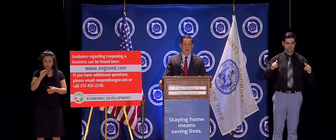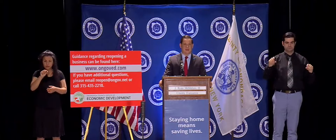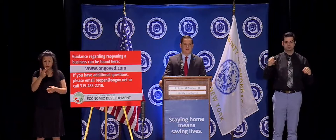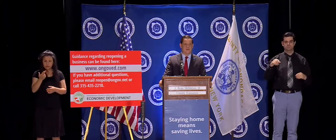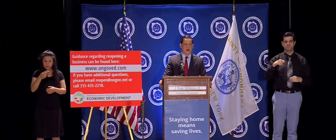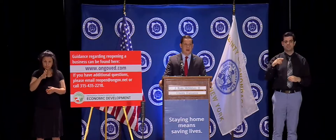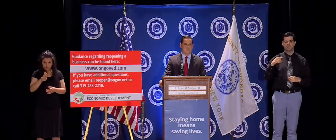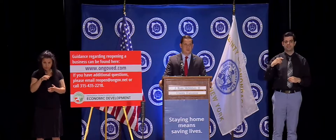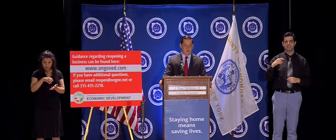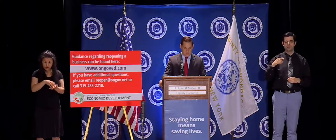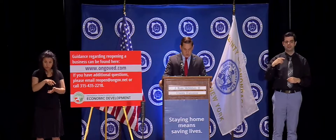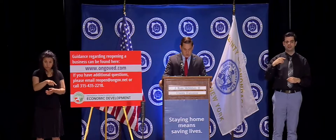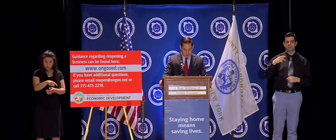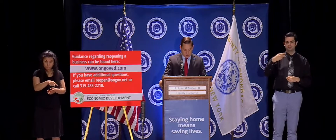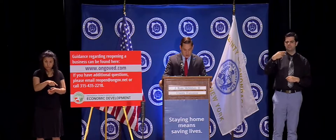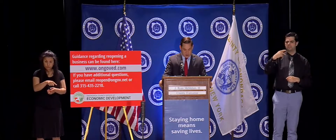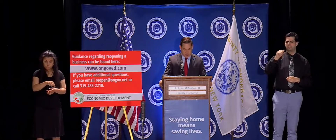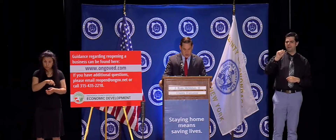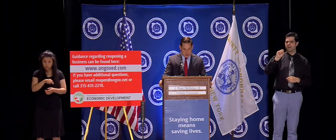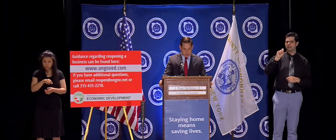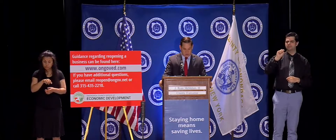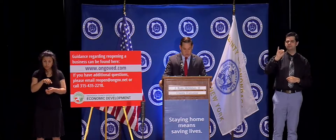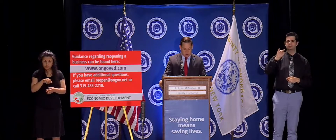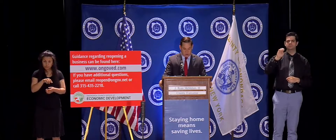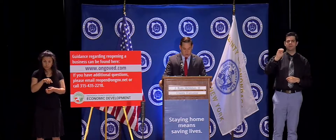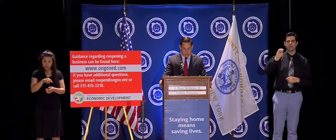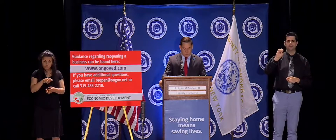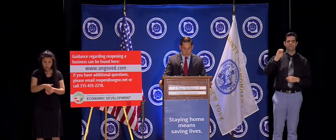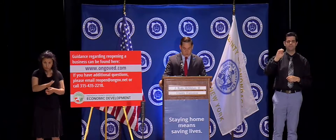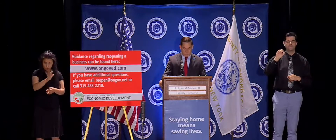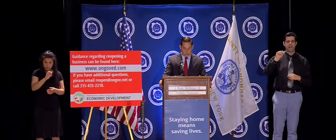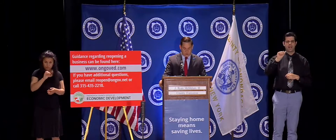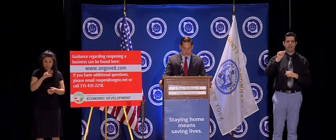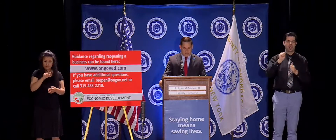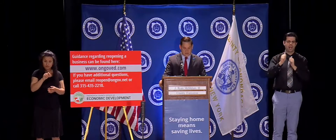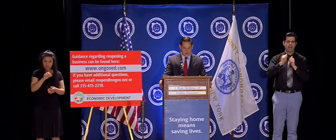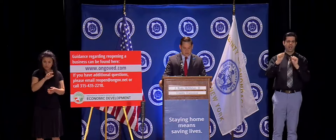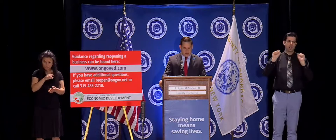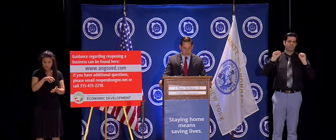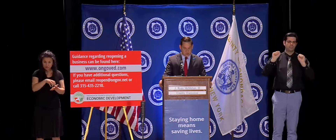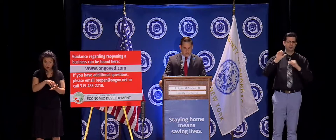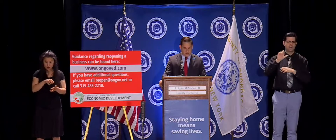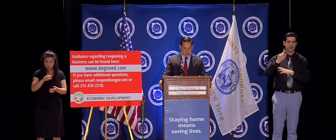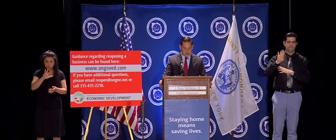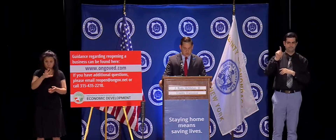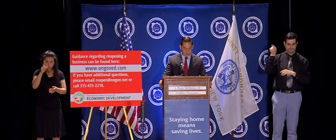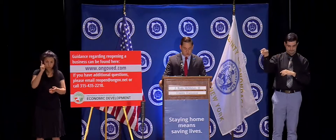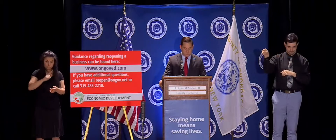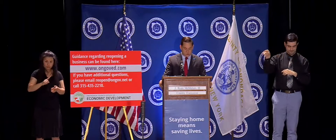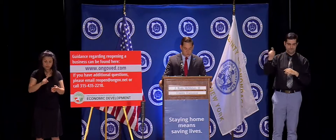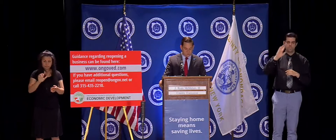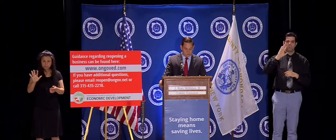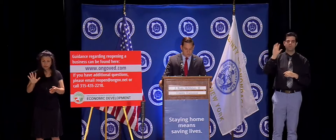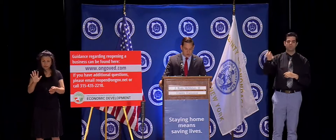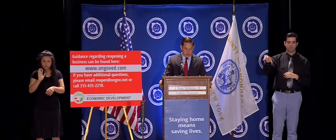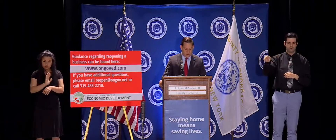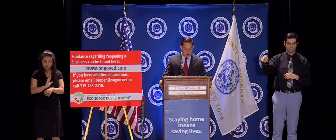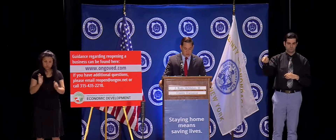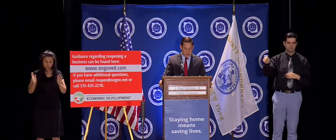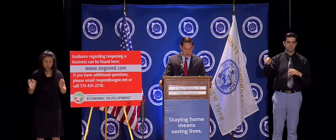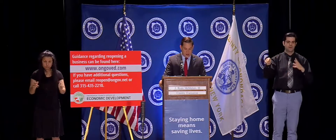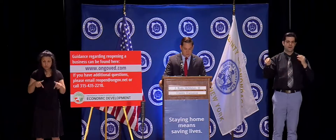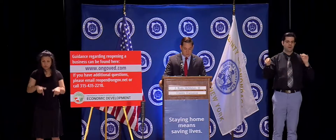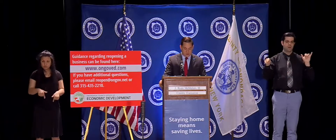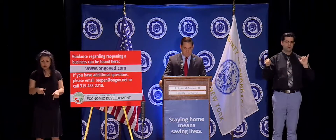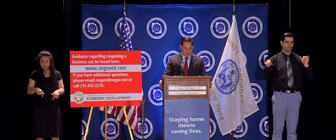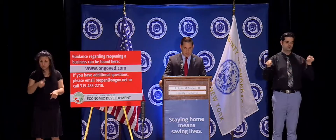from 9 to 5. And tomorrow we will be doing testing at Dr. Weeks Elementary School on